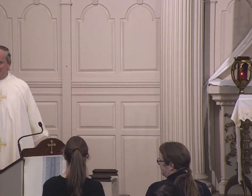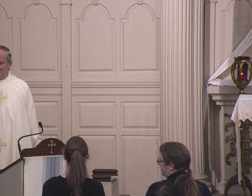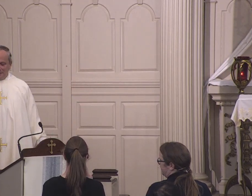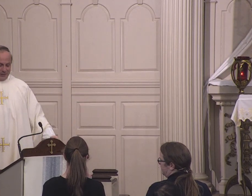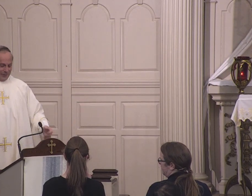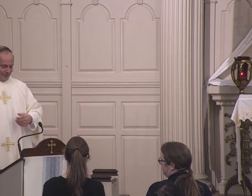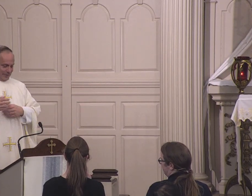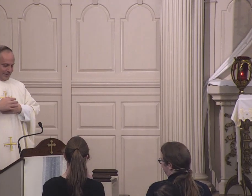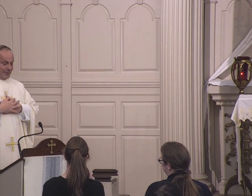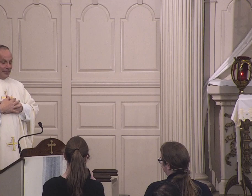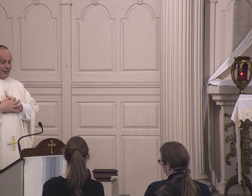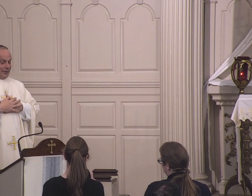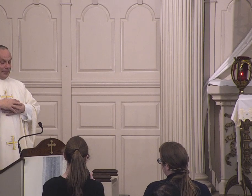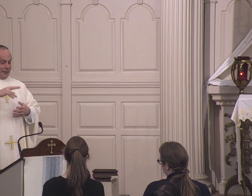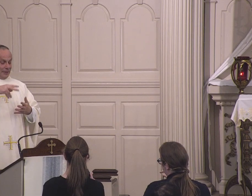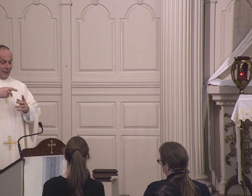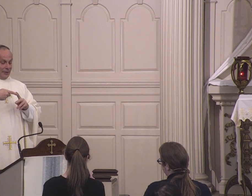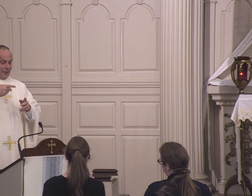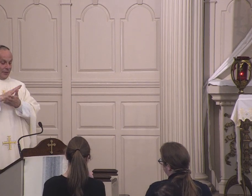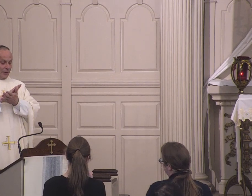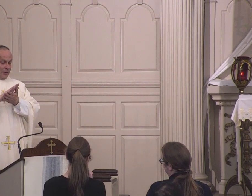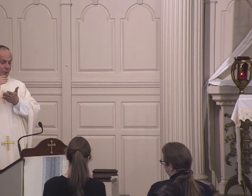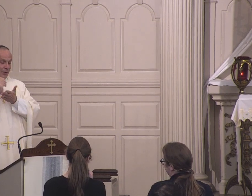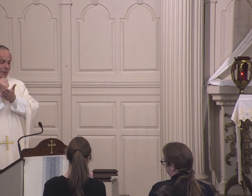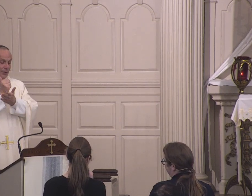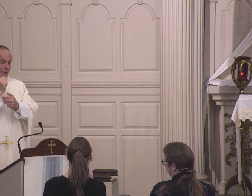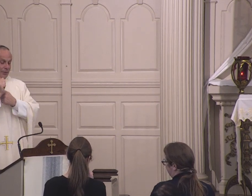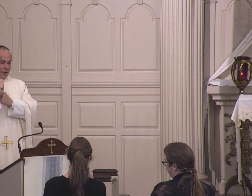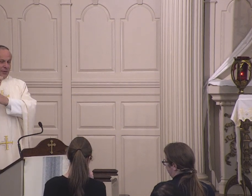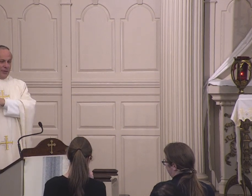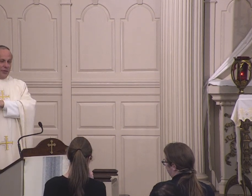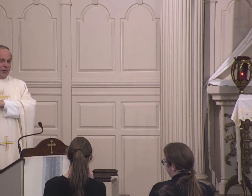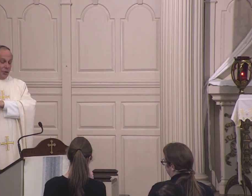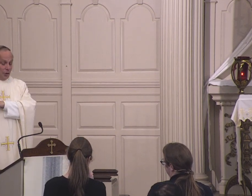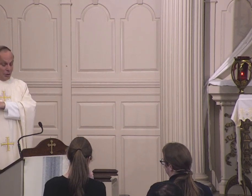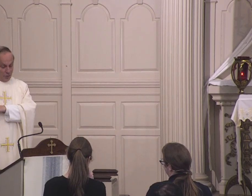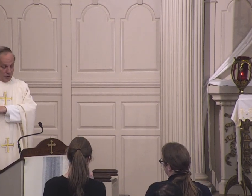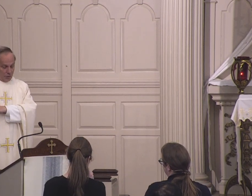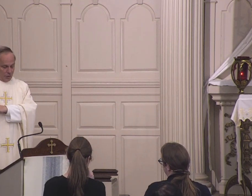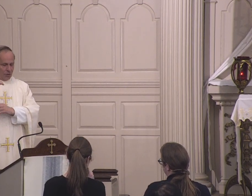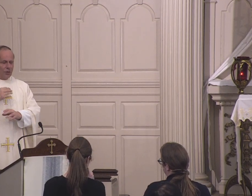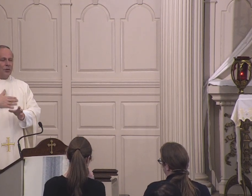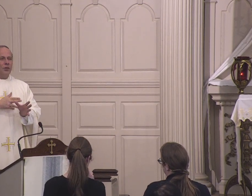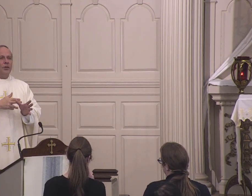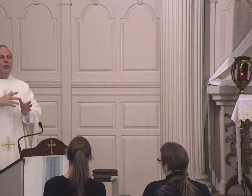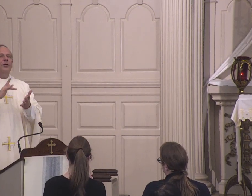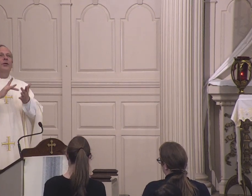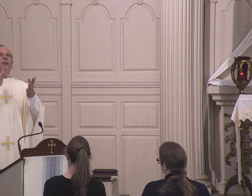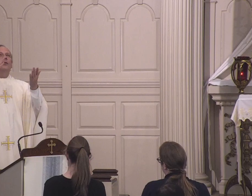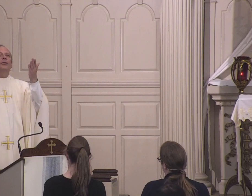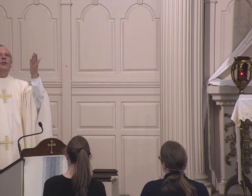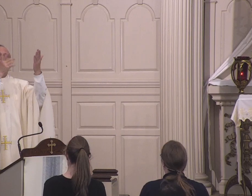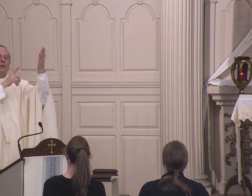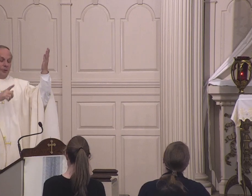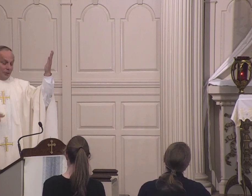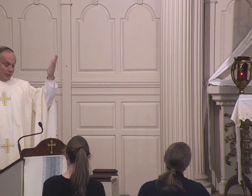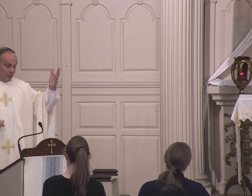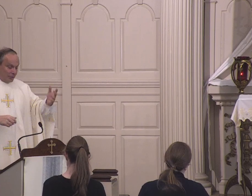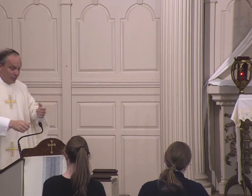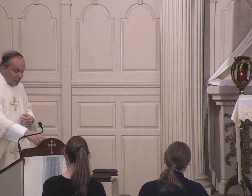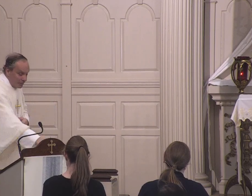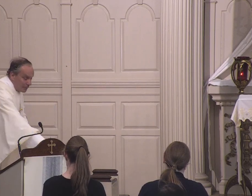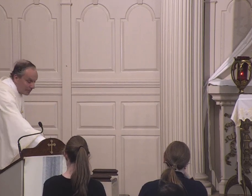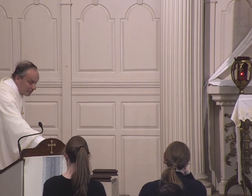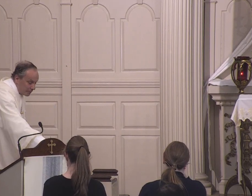The Lord be with you. A reading from the Holy Gospel according to John. O